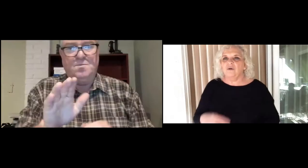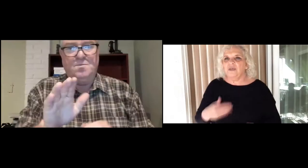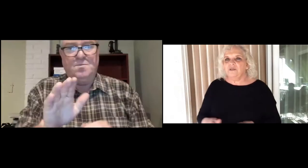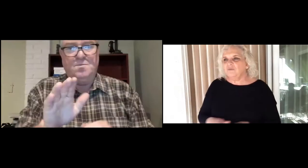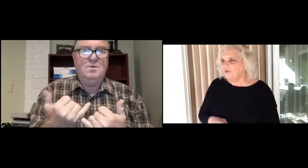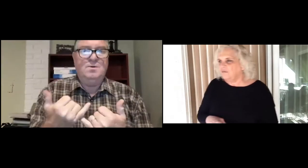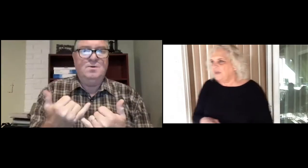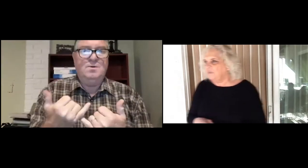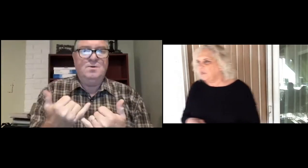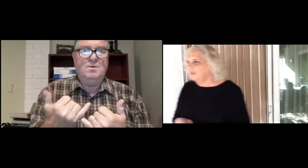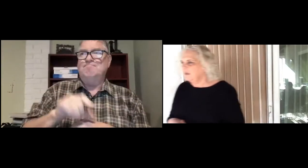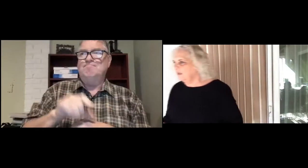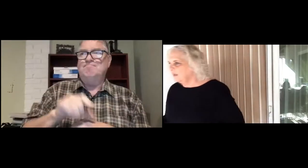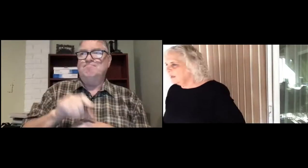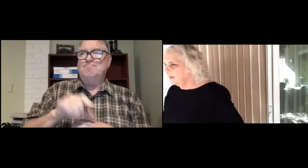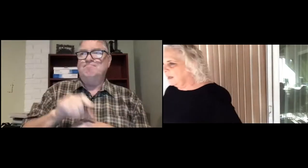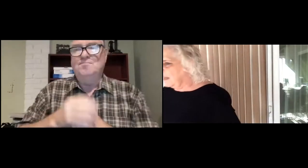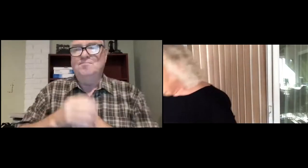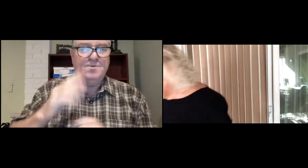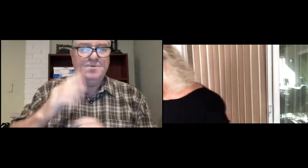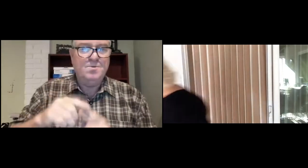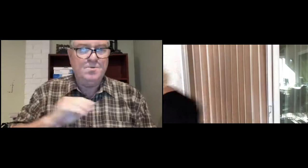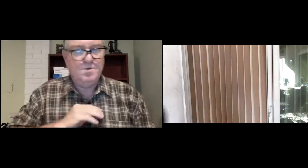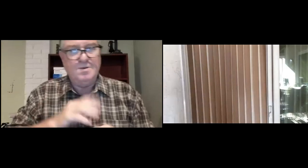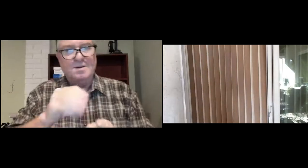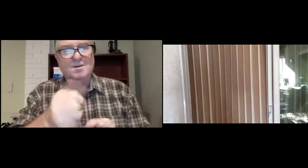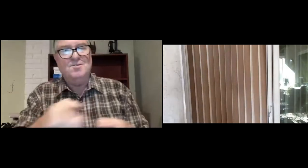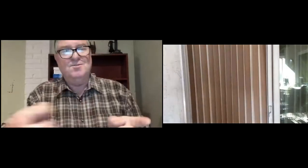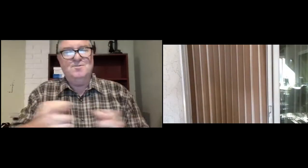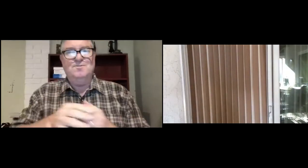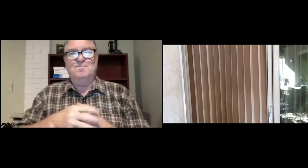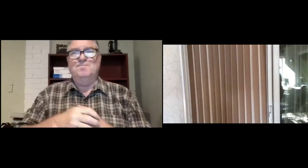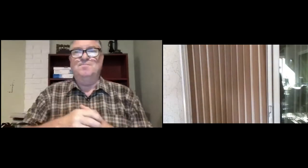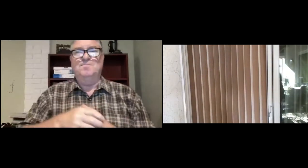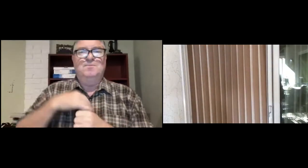Well, thank you for inviting me. I miss Dan.